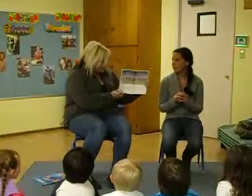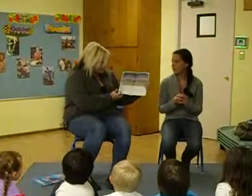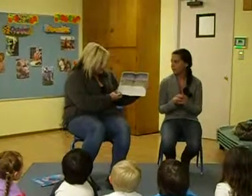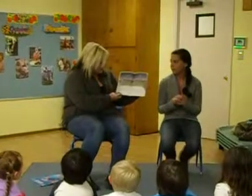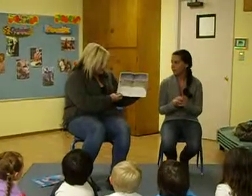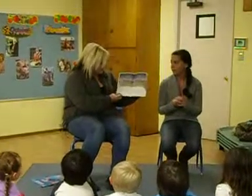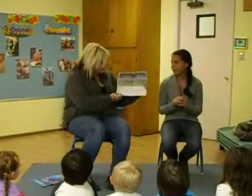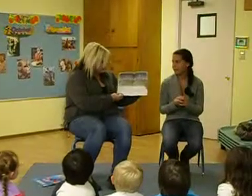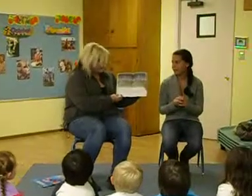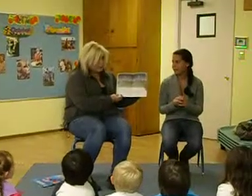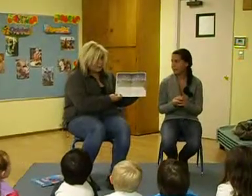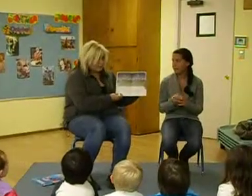He drew a rubber ball.